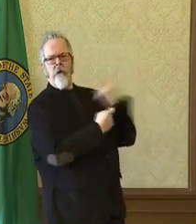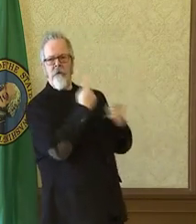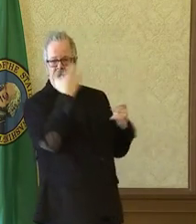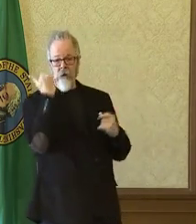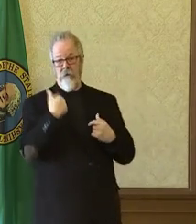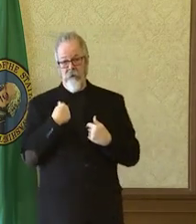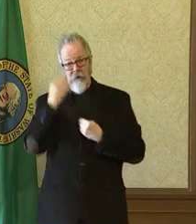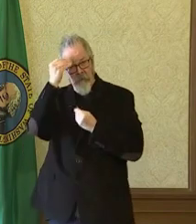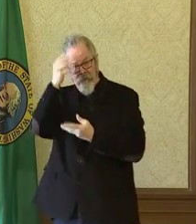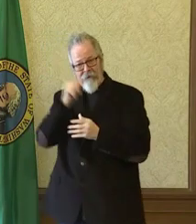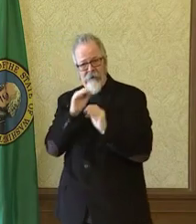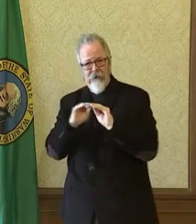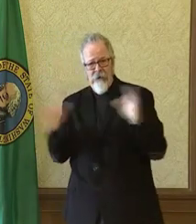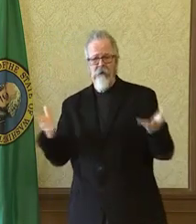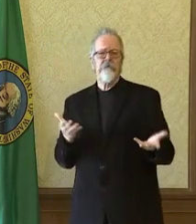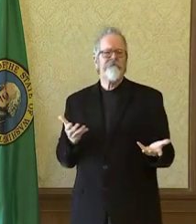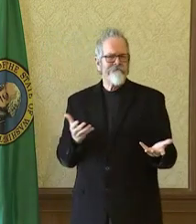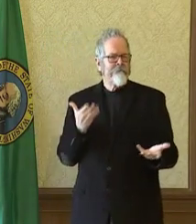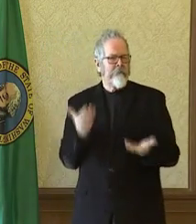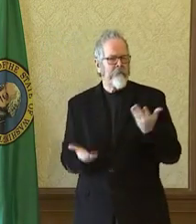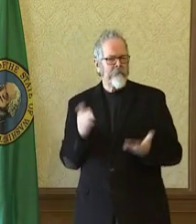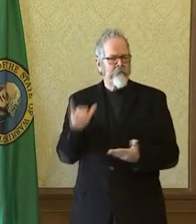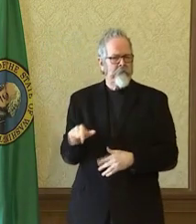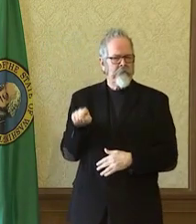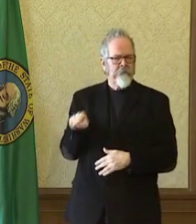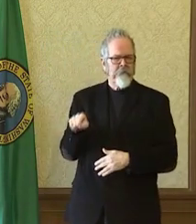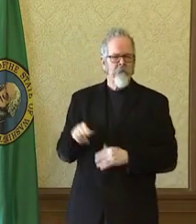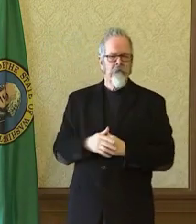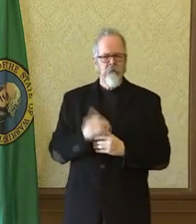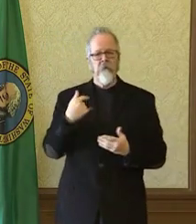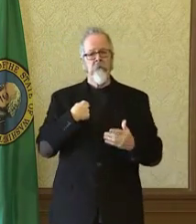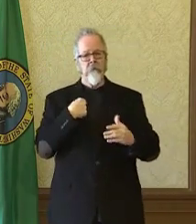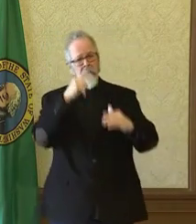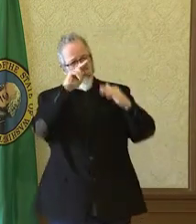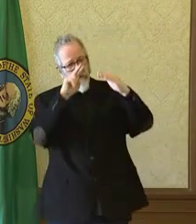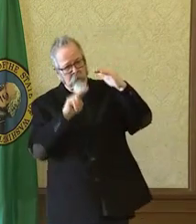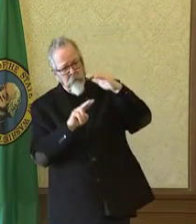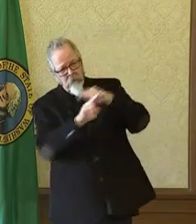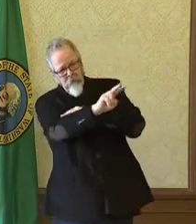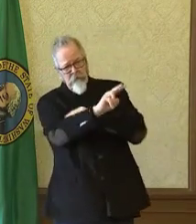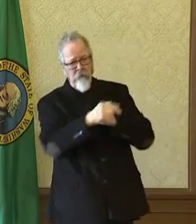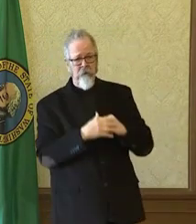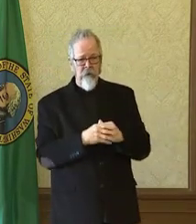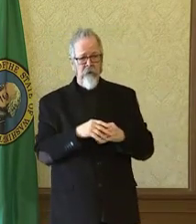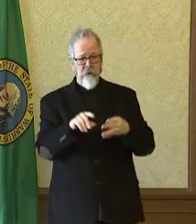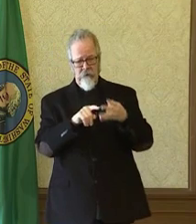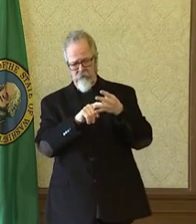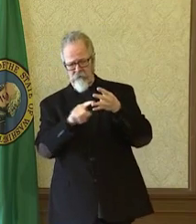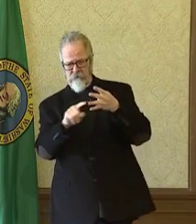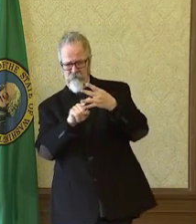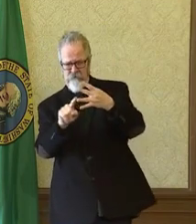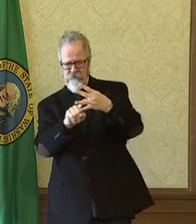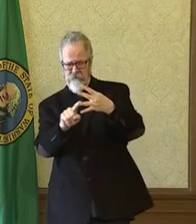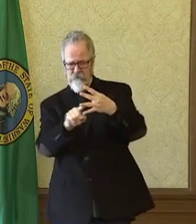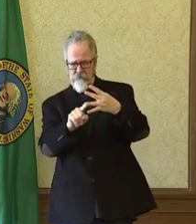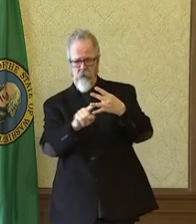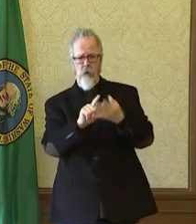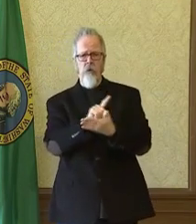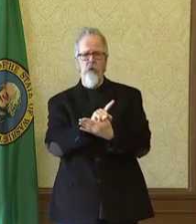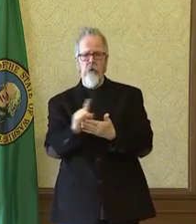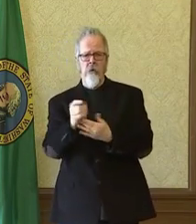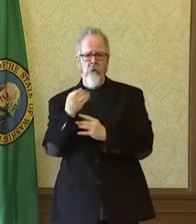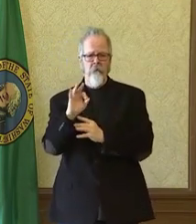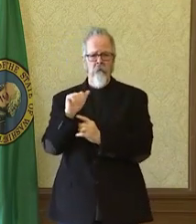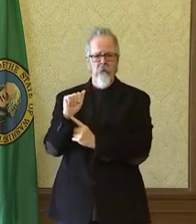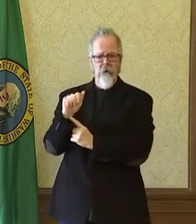ending April 25th because of our launch of the new Pandemic Unemployment Assistance Program that is